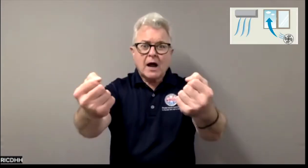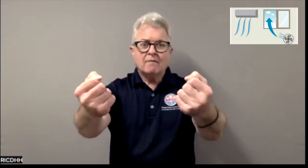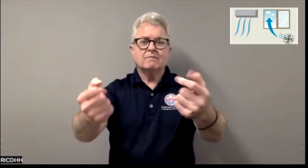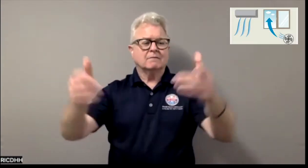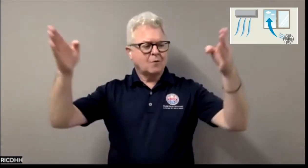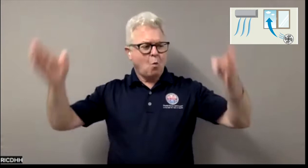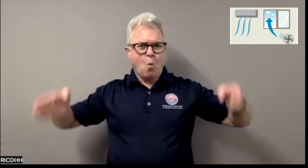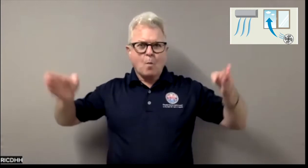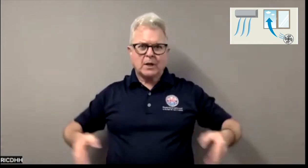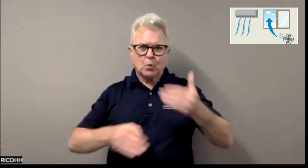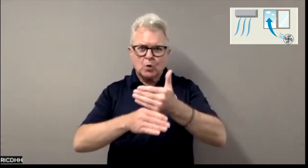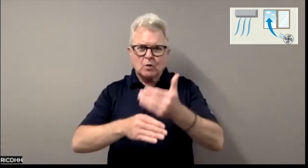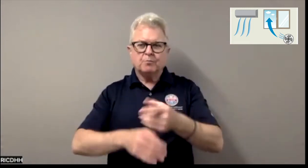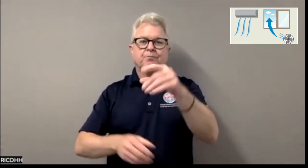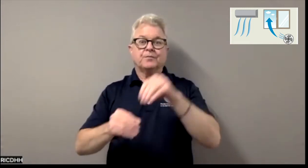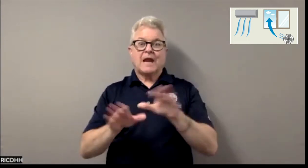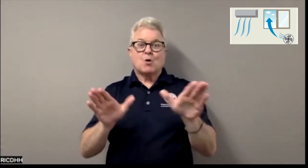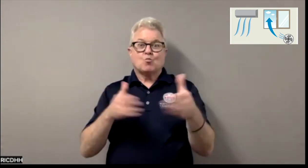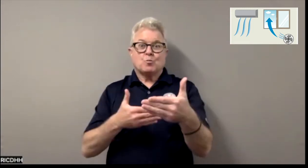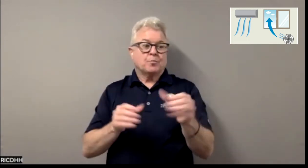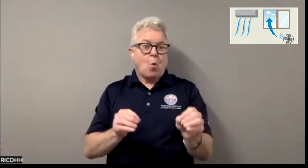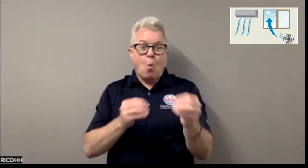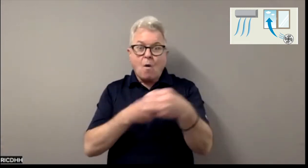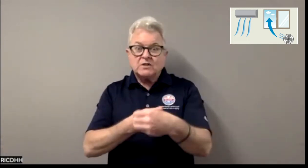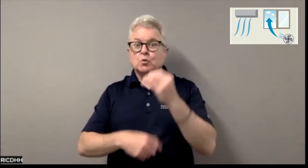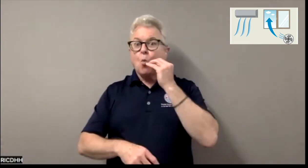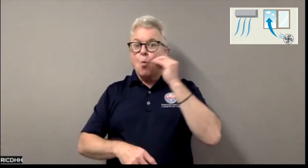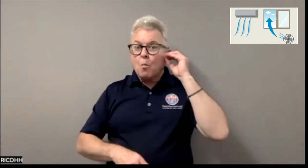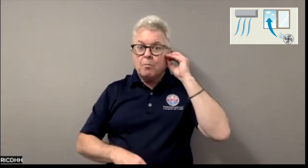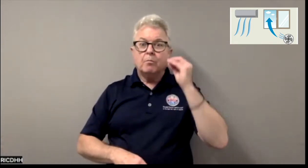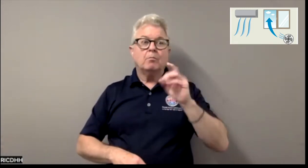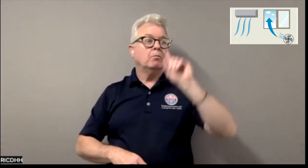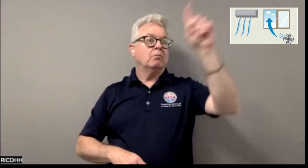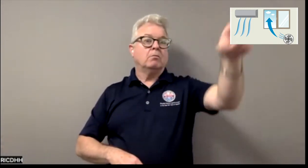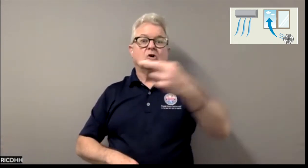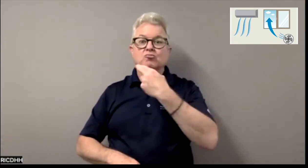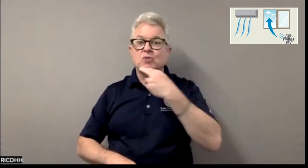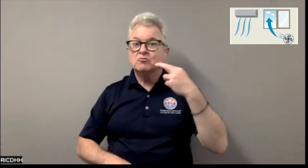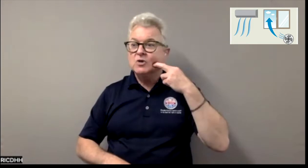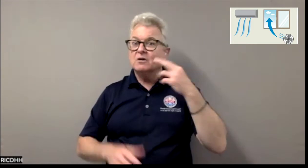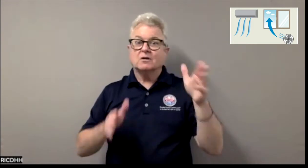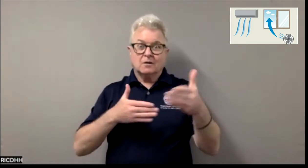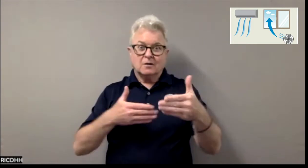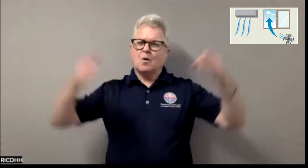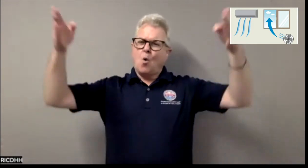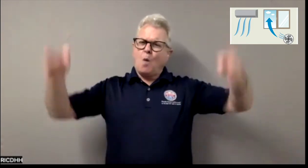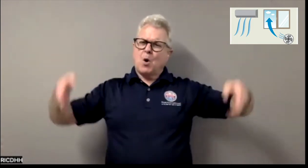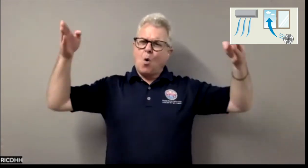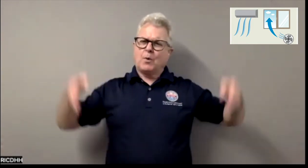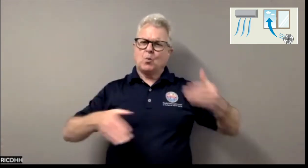Ventilation. We are strongly encouraging that, you drive, your windows be open while you're driving your car, keeping your windows open in your